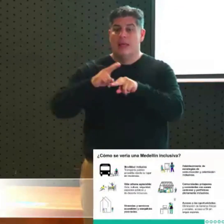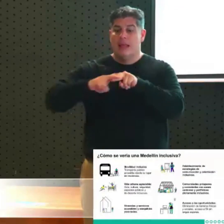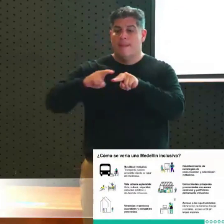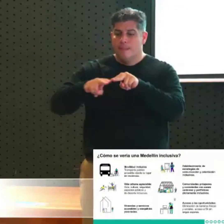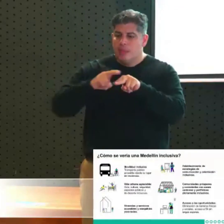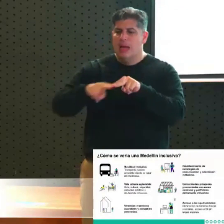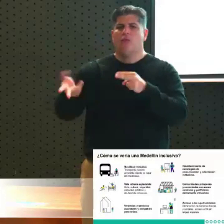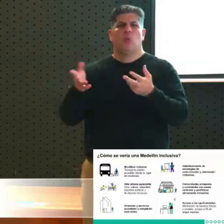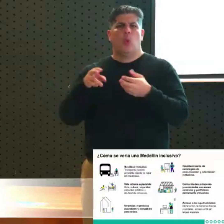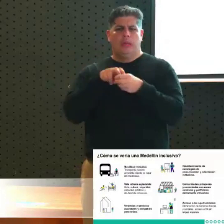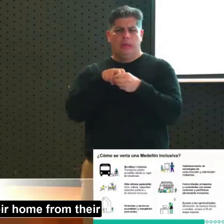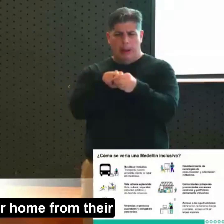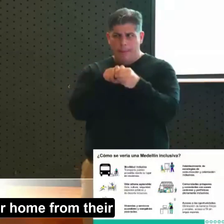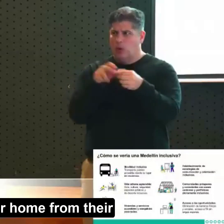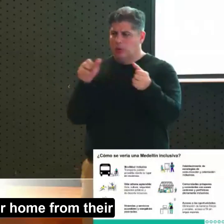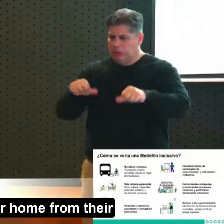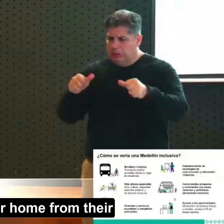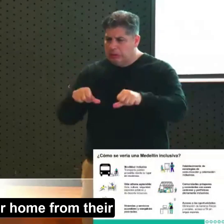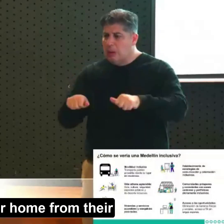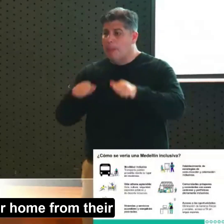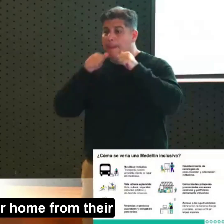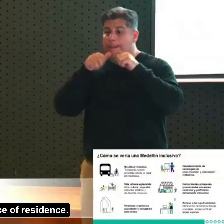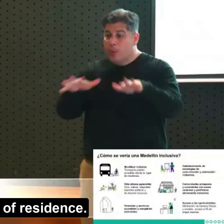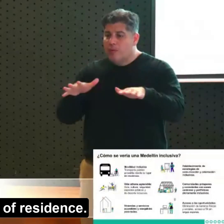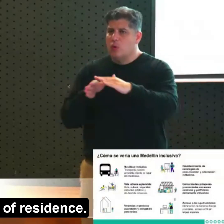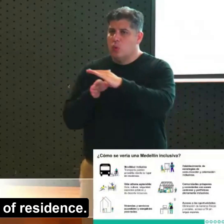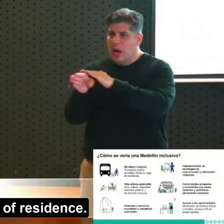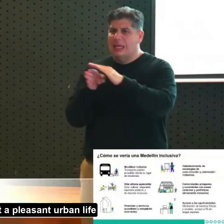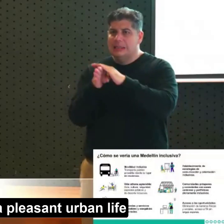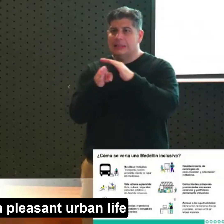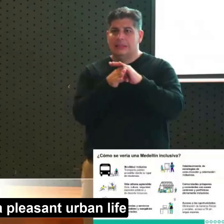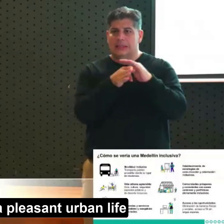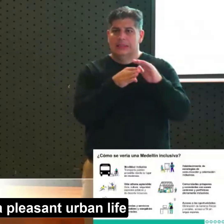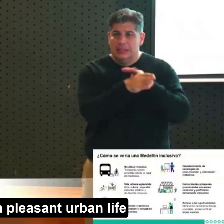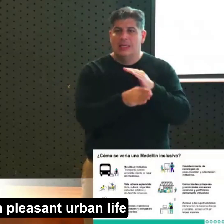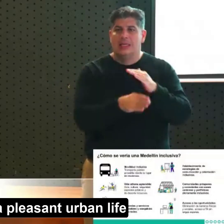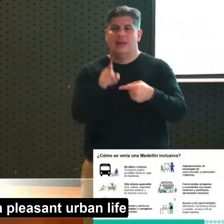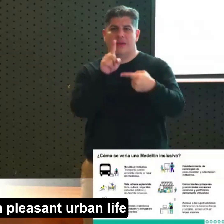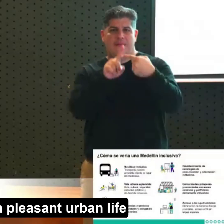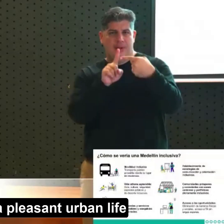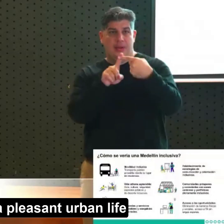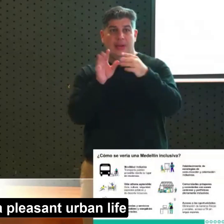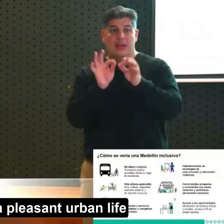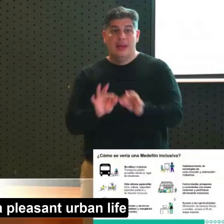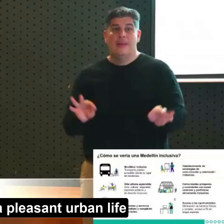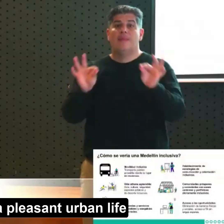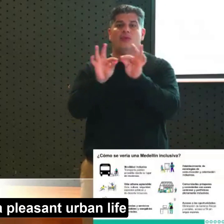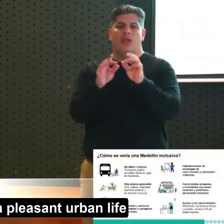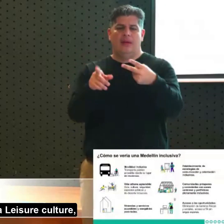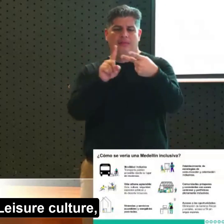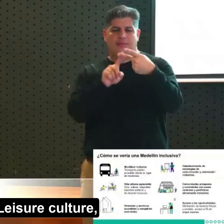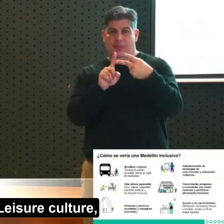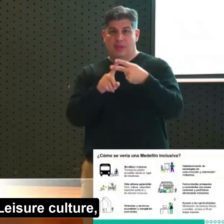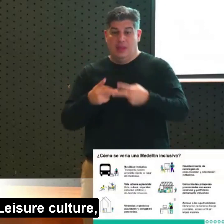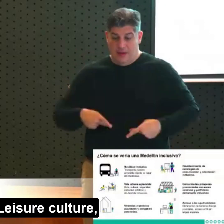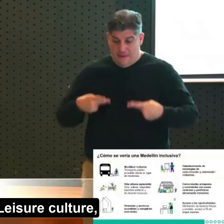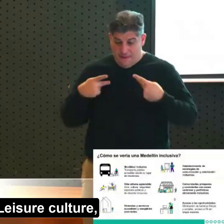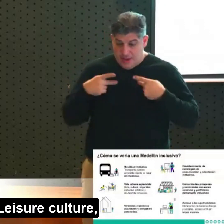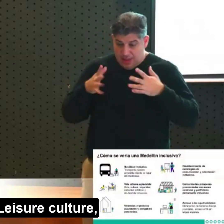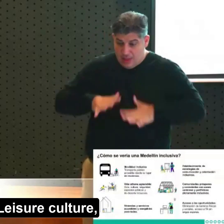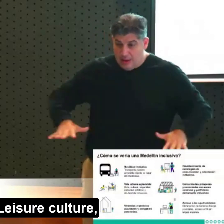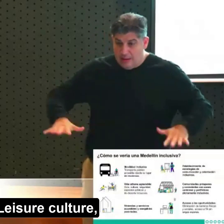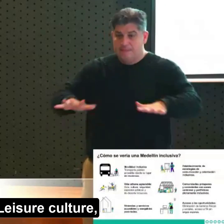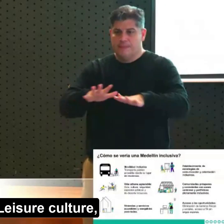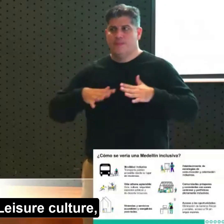accessible from their home, from their place of residence. We want a pleasant urban life with